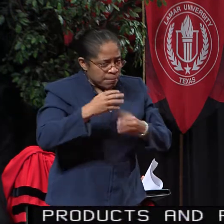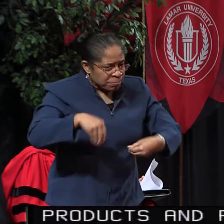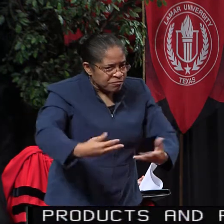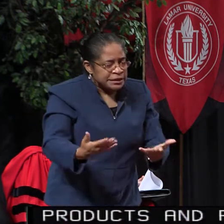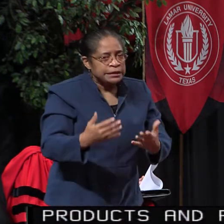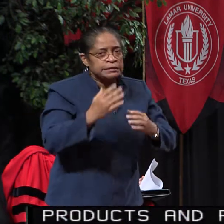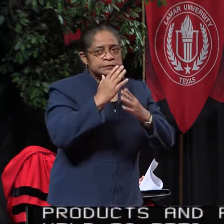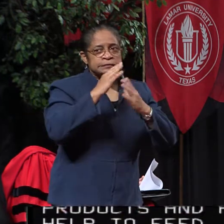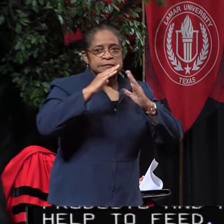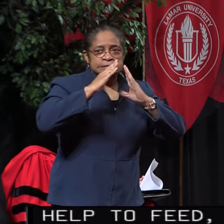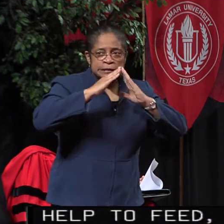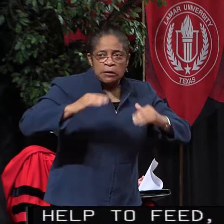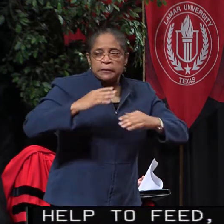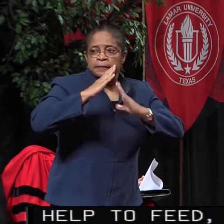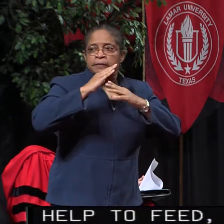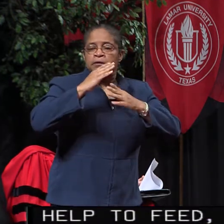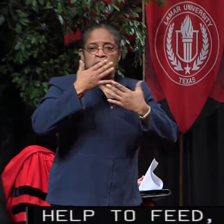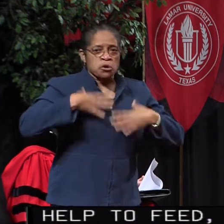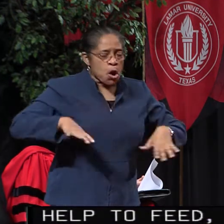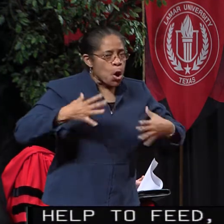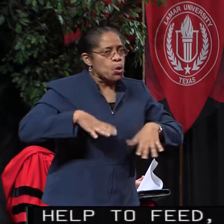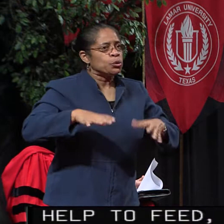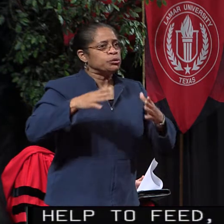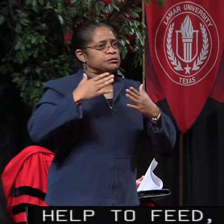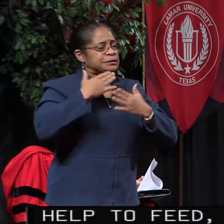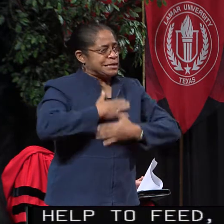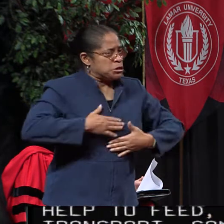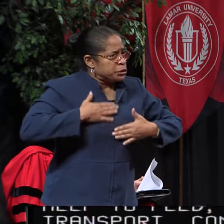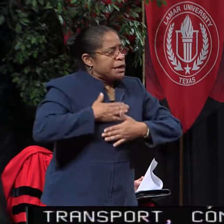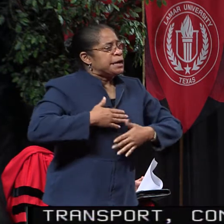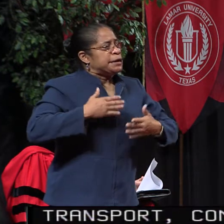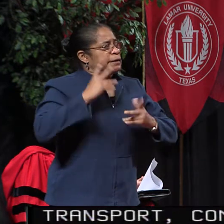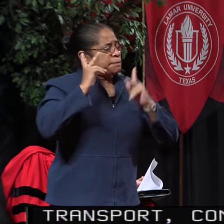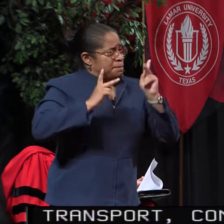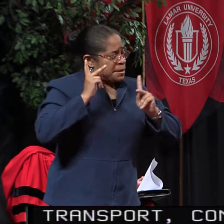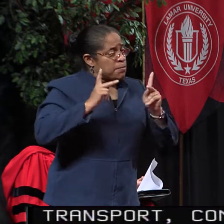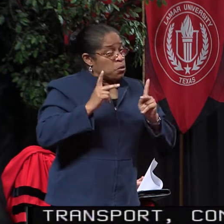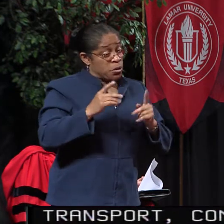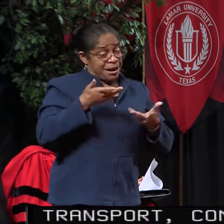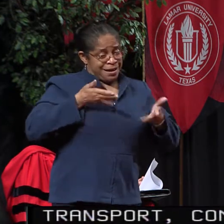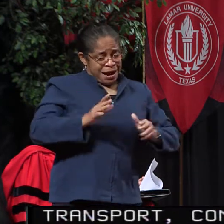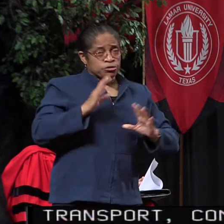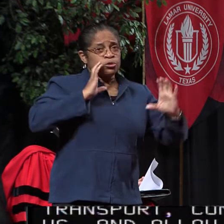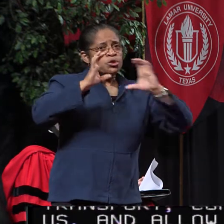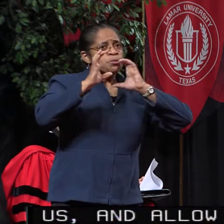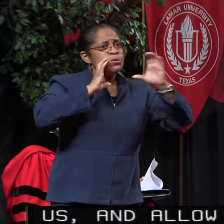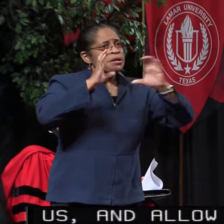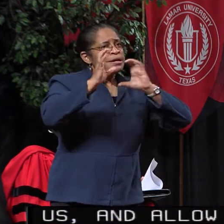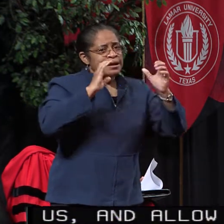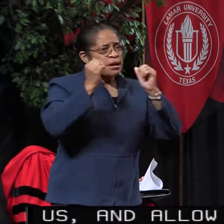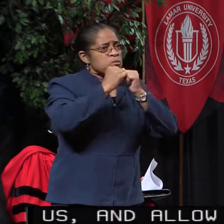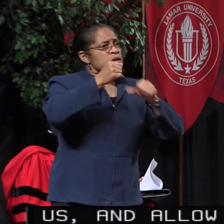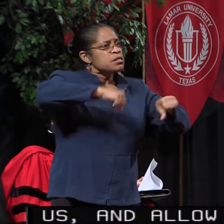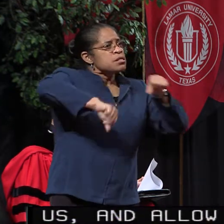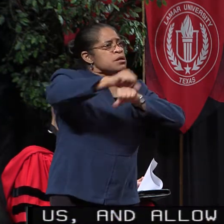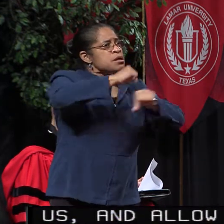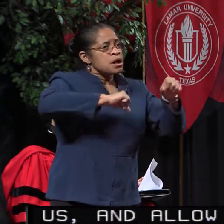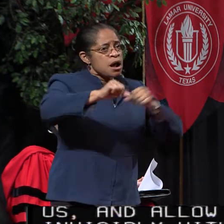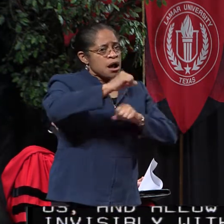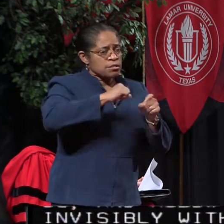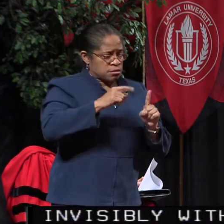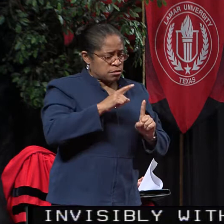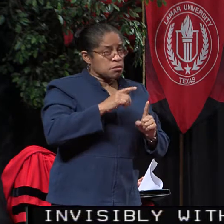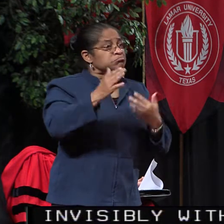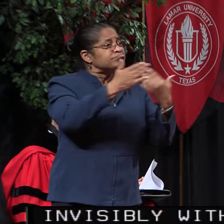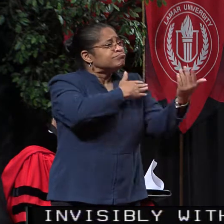clothe, transport, comfort, and entertain us, and allow us to communicate invisibly with one another no matter what